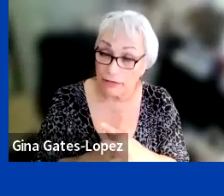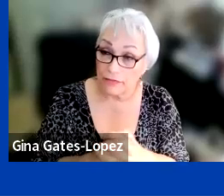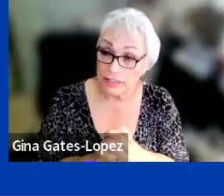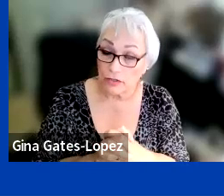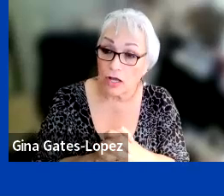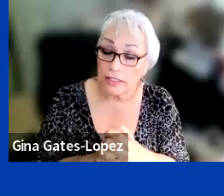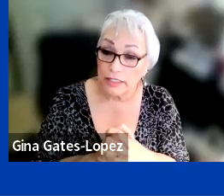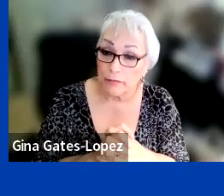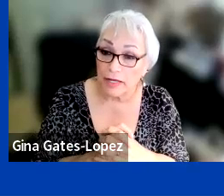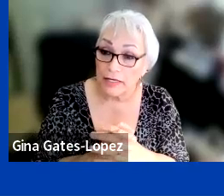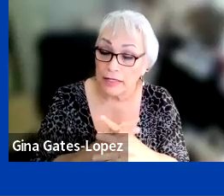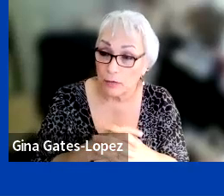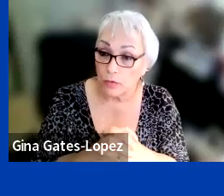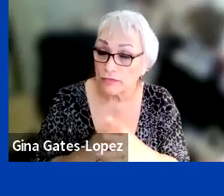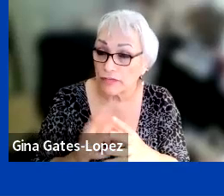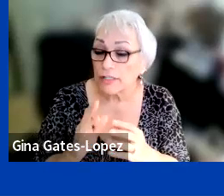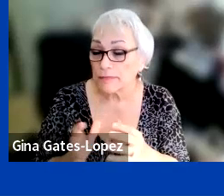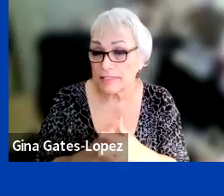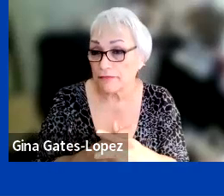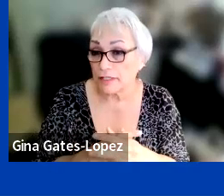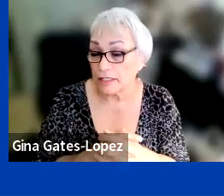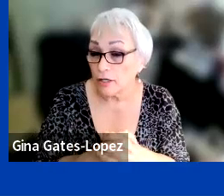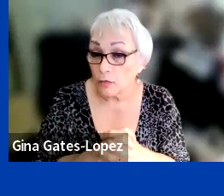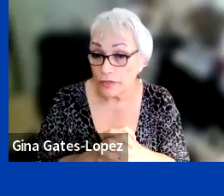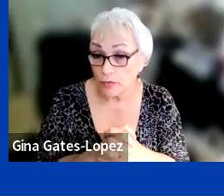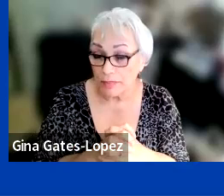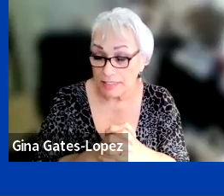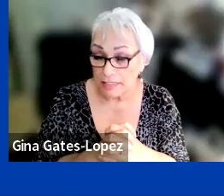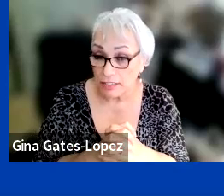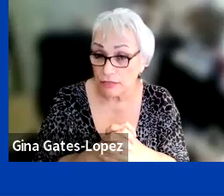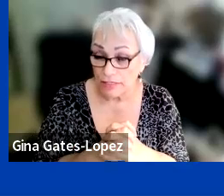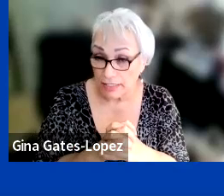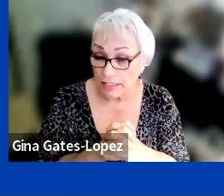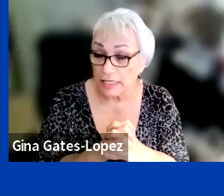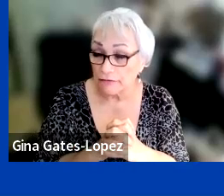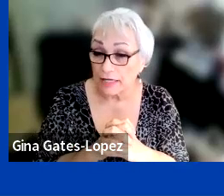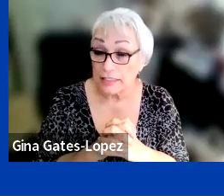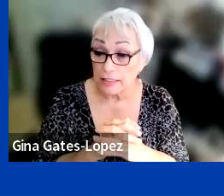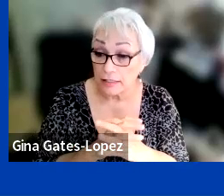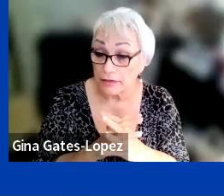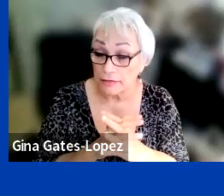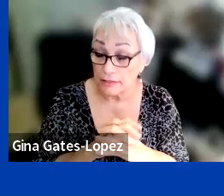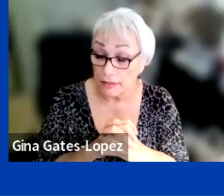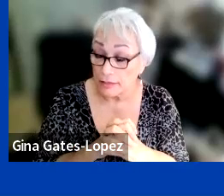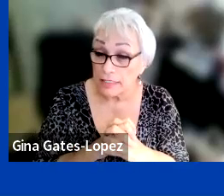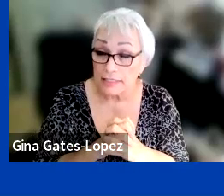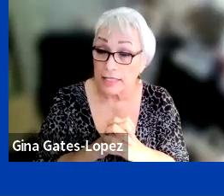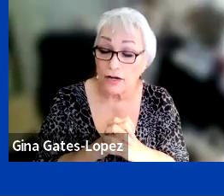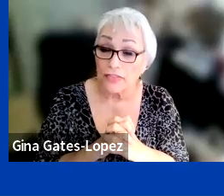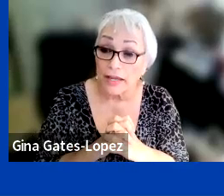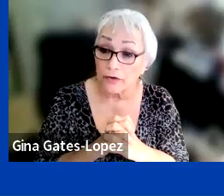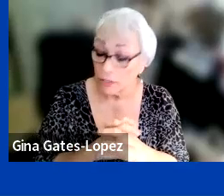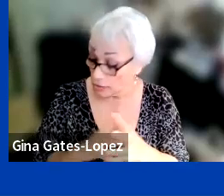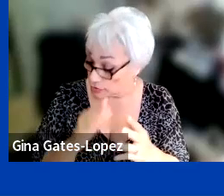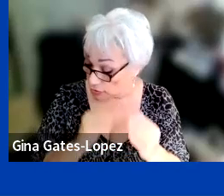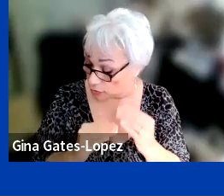I have a dear colleague of mine that works very specifically with a women's detention facility and finding the needs that